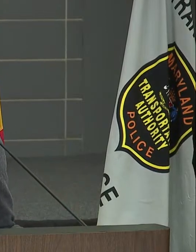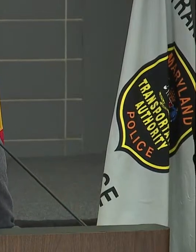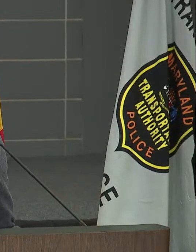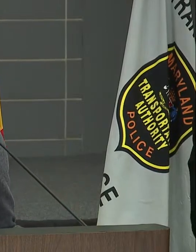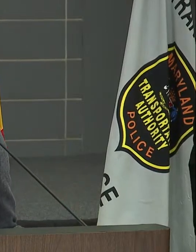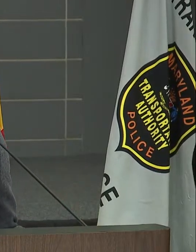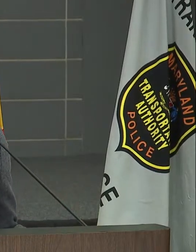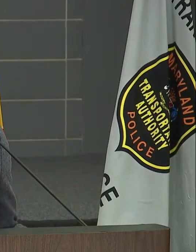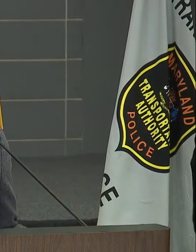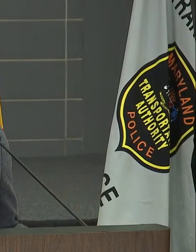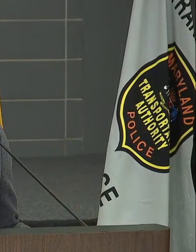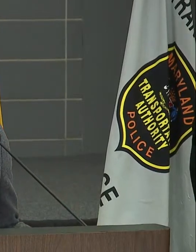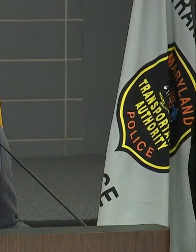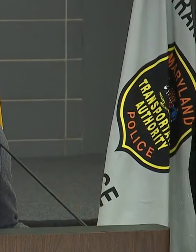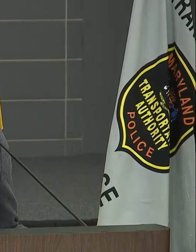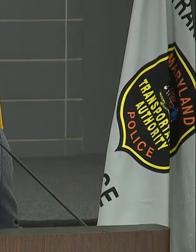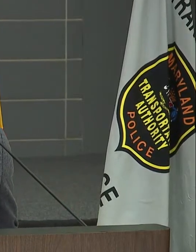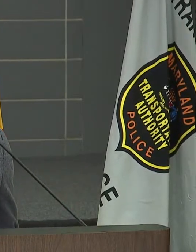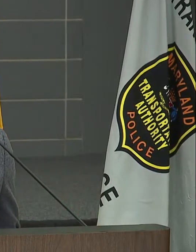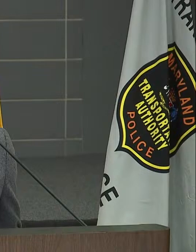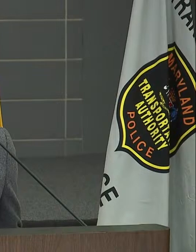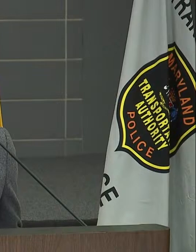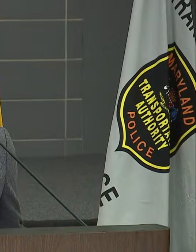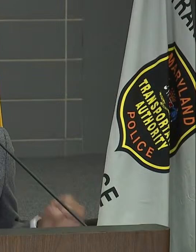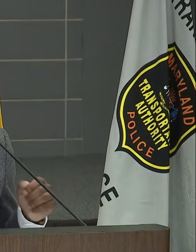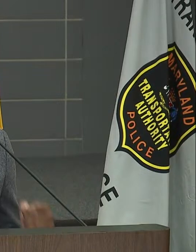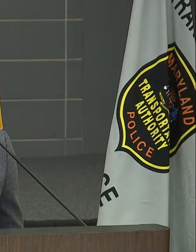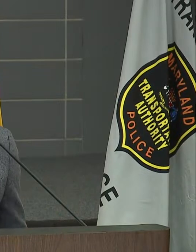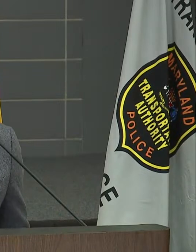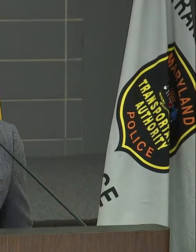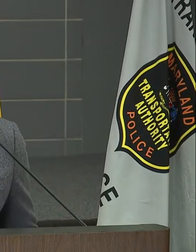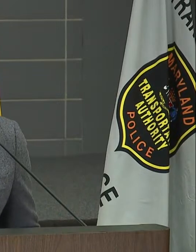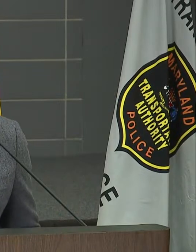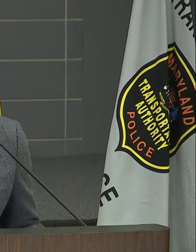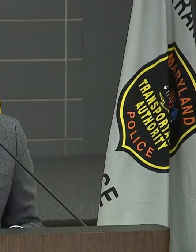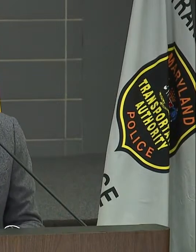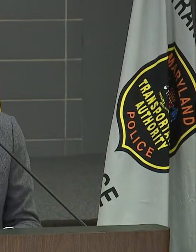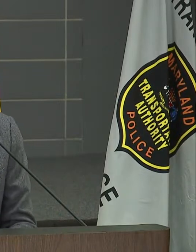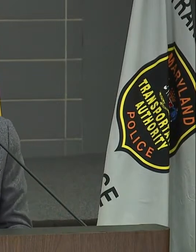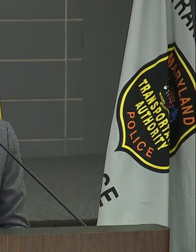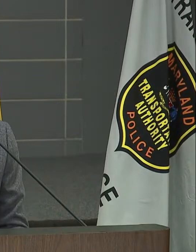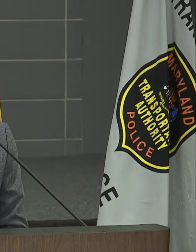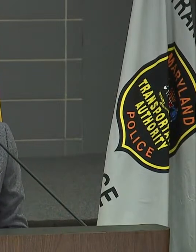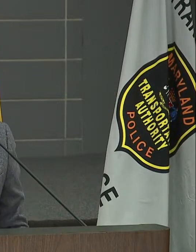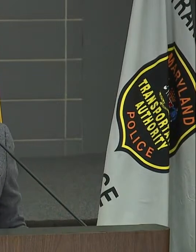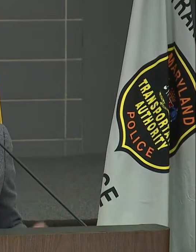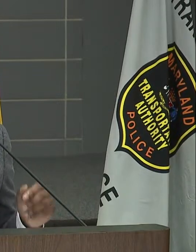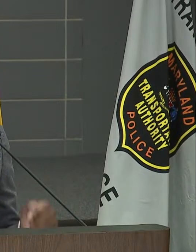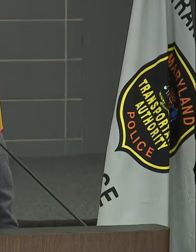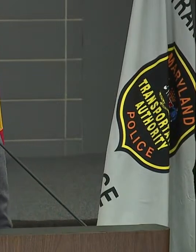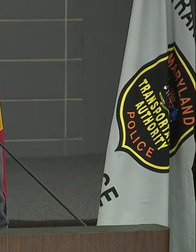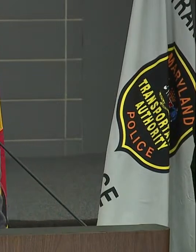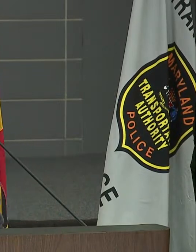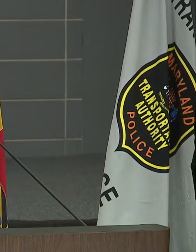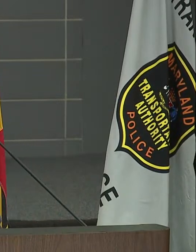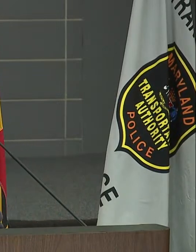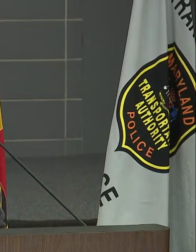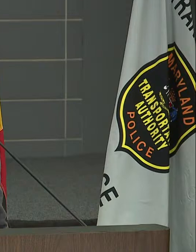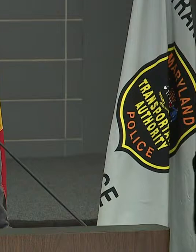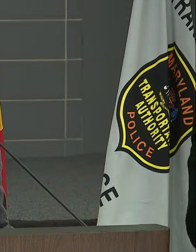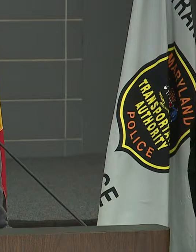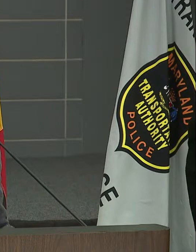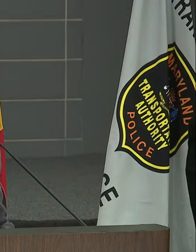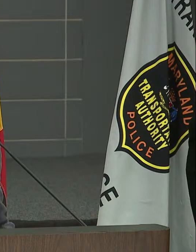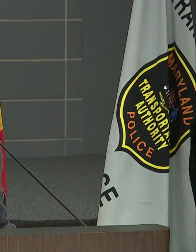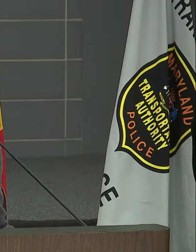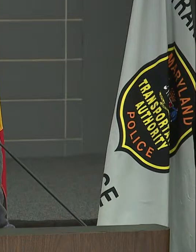about Baltimore's people, its neighborhoods, its businesses, and we work collectively to ensure the region